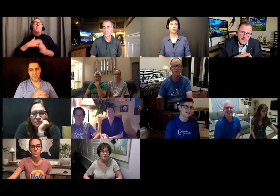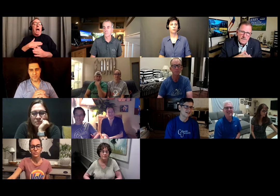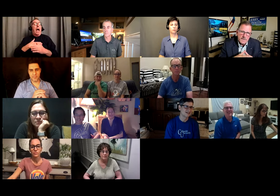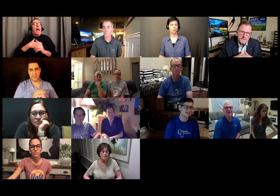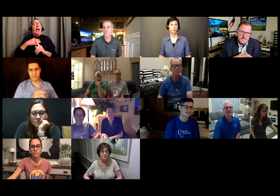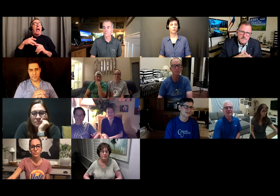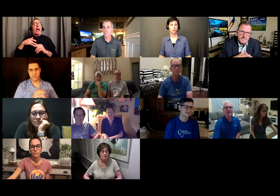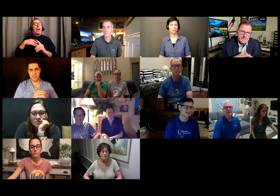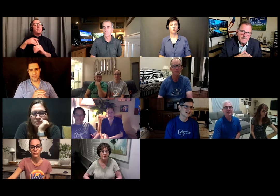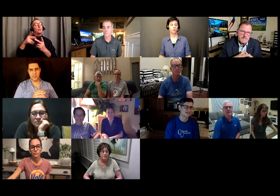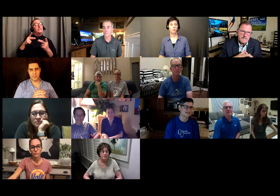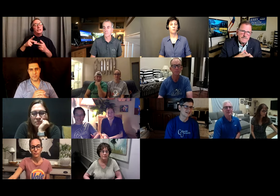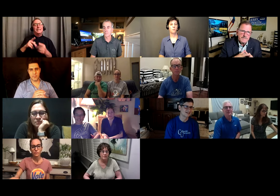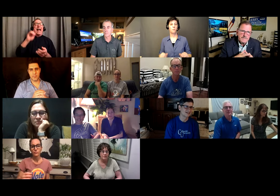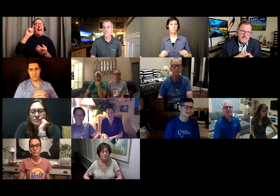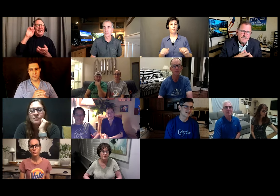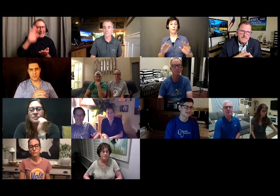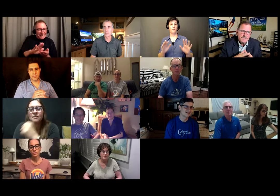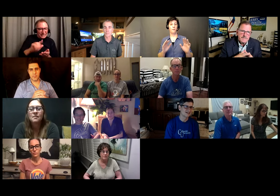smarter people.